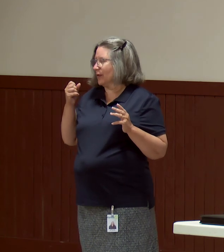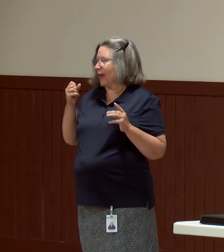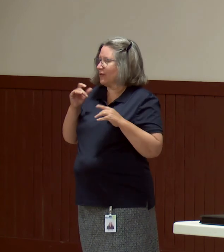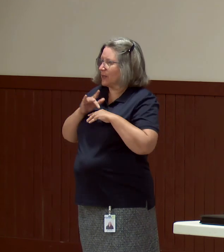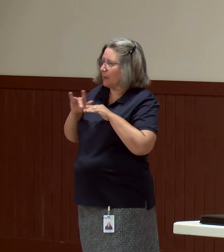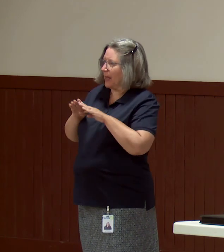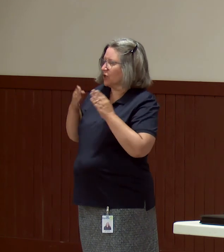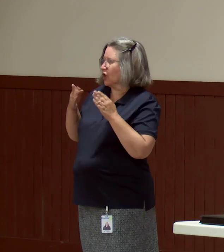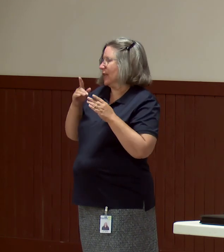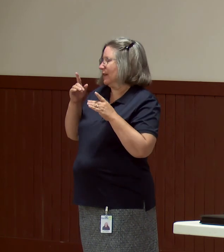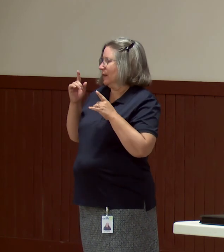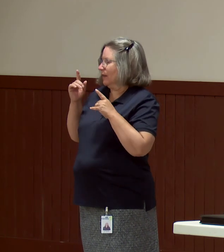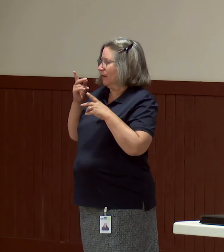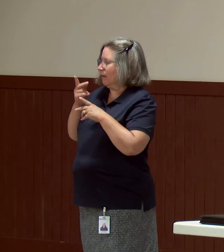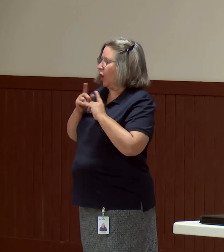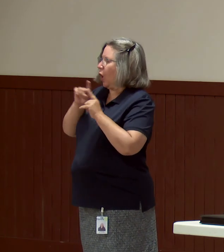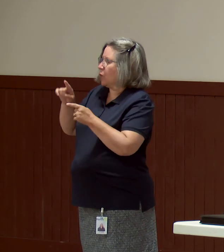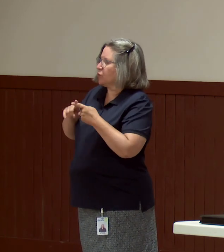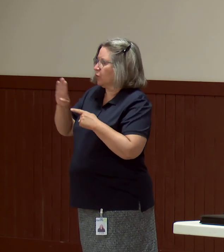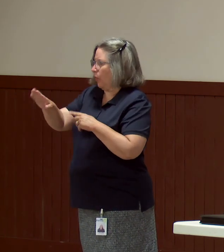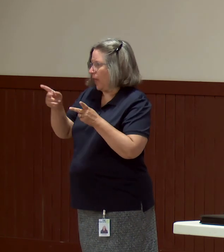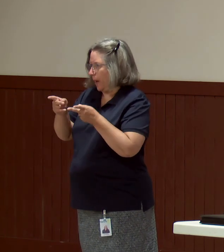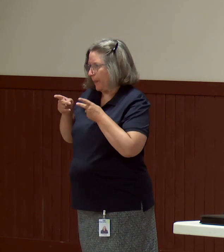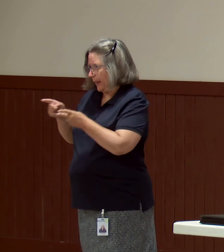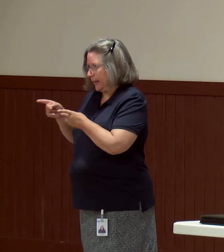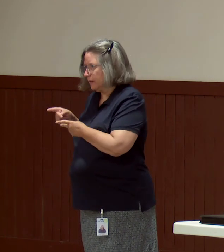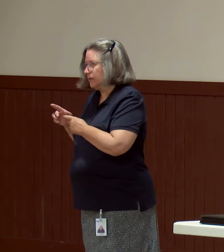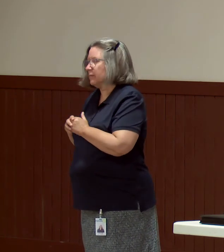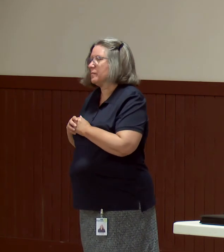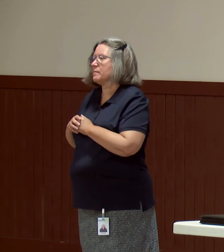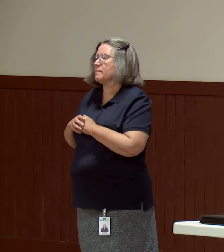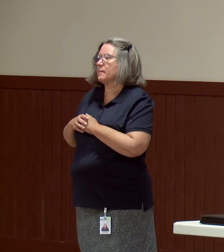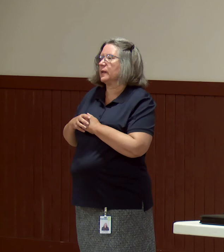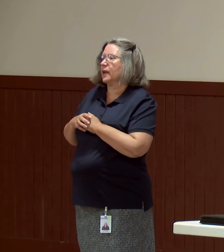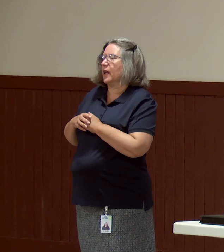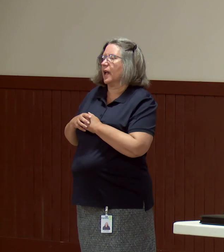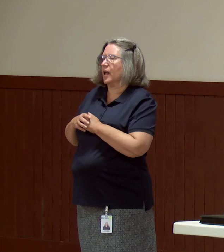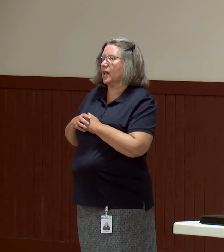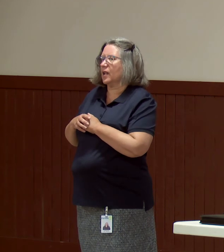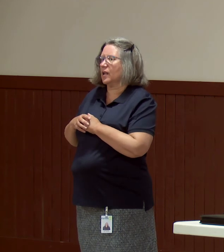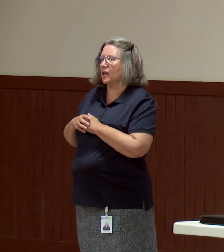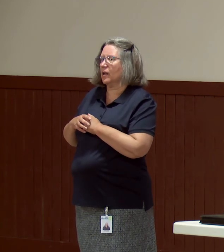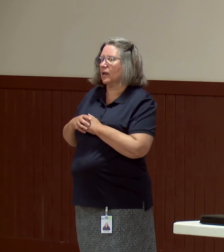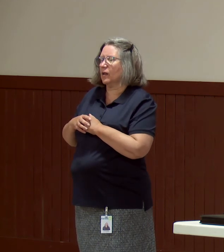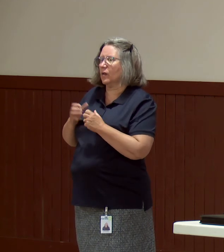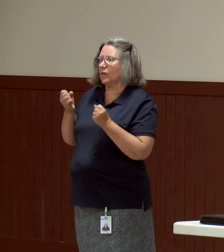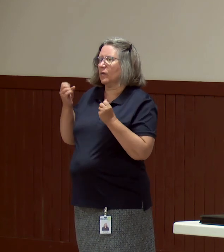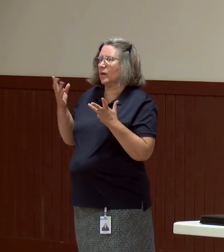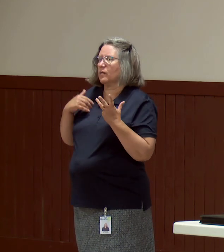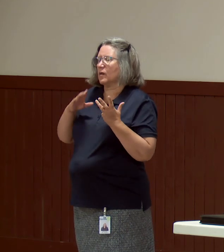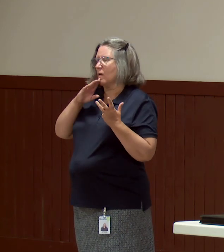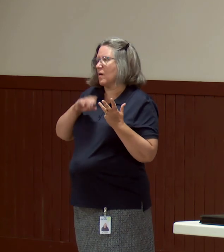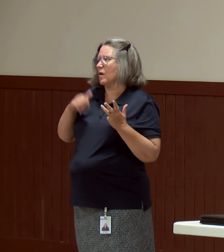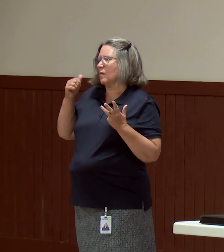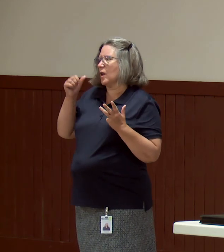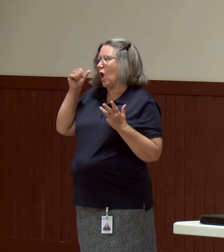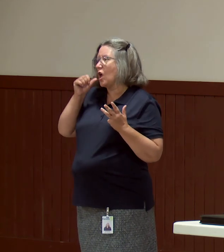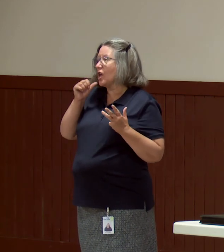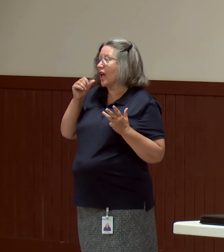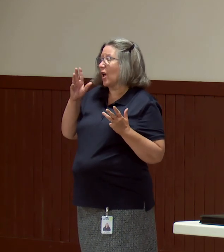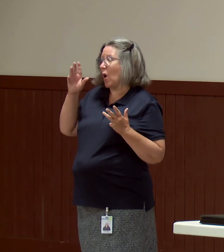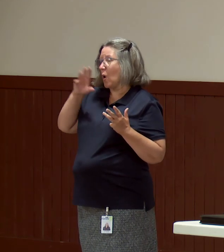communities. This is, there are a lot of, as you mentioned, older adults